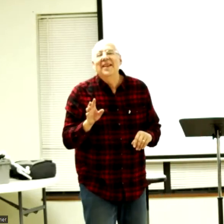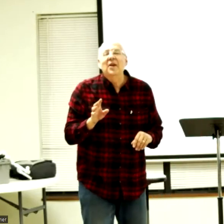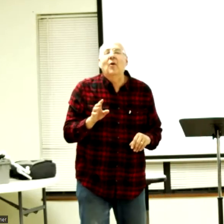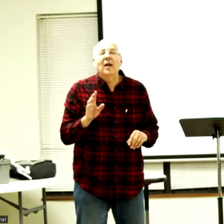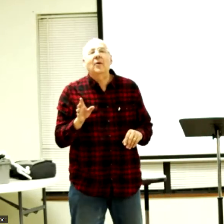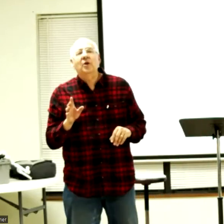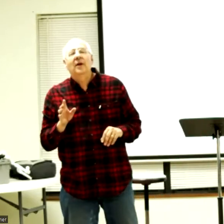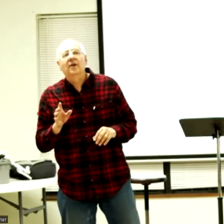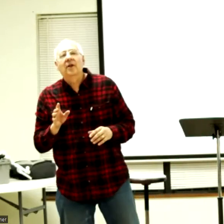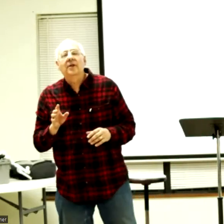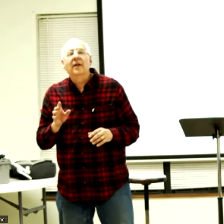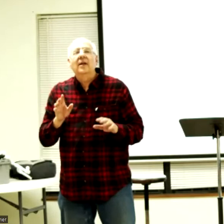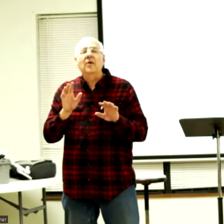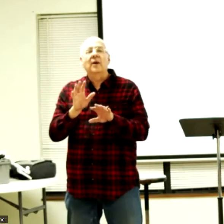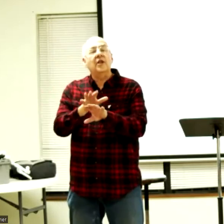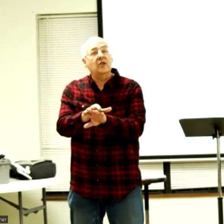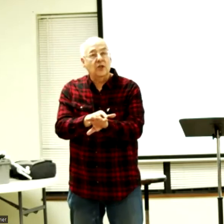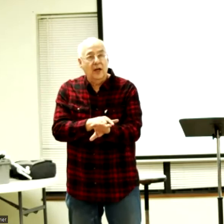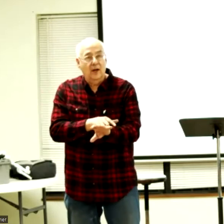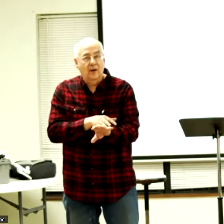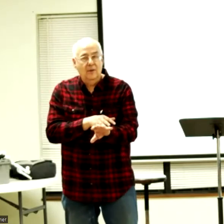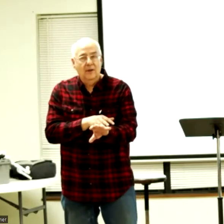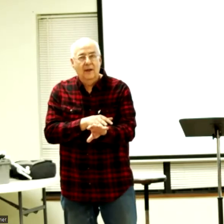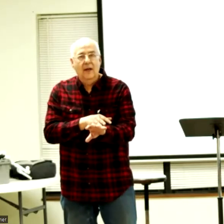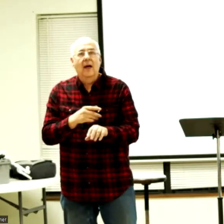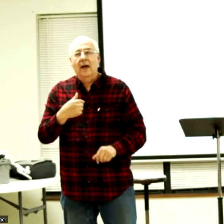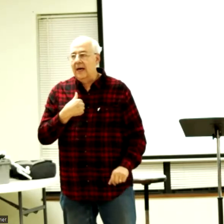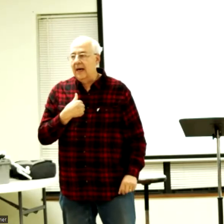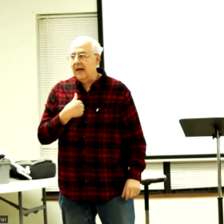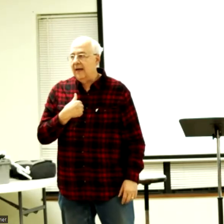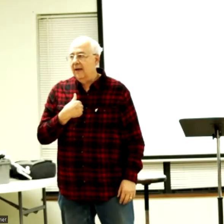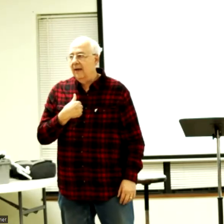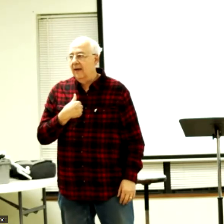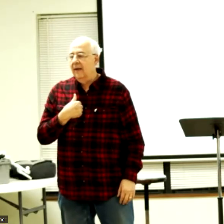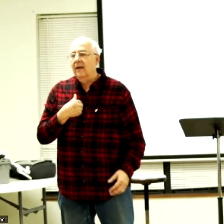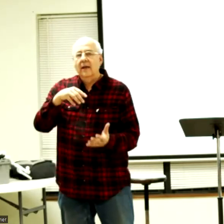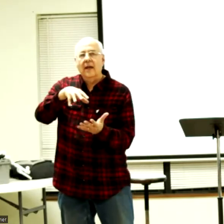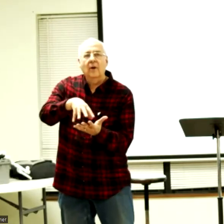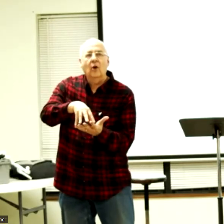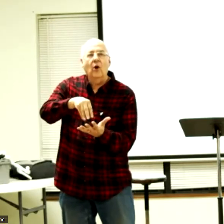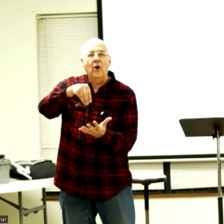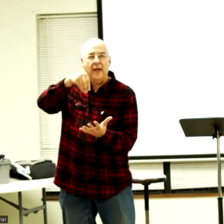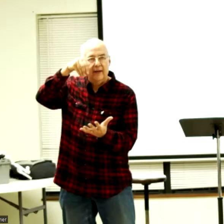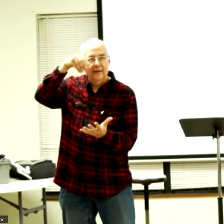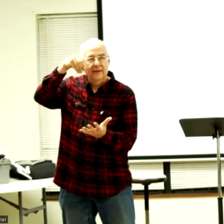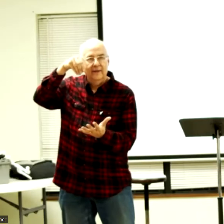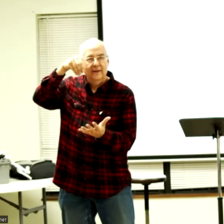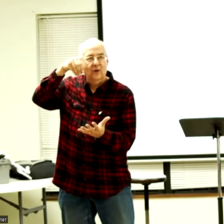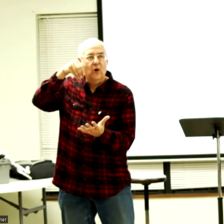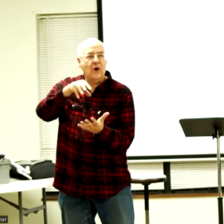No, really what you want to do is you want to say slow, I am learning.